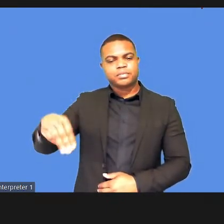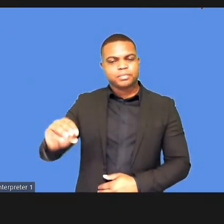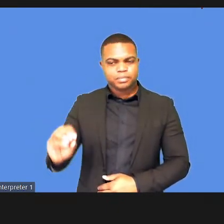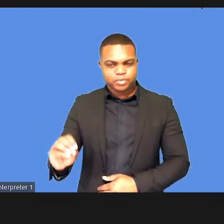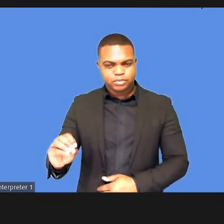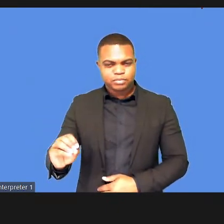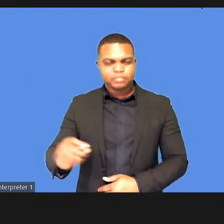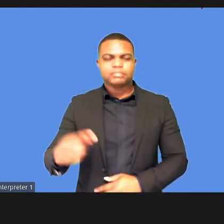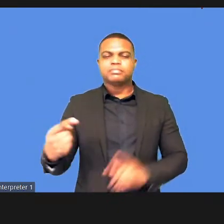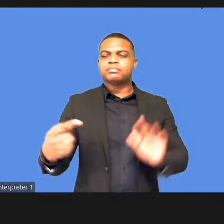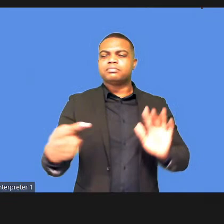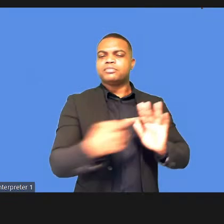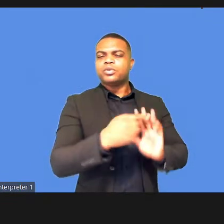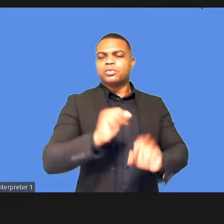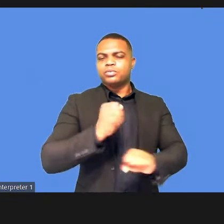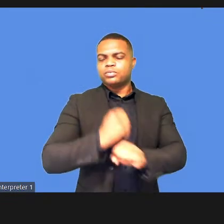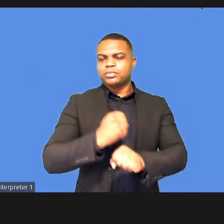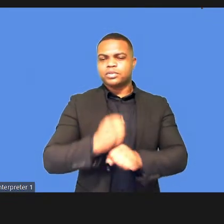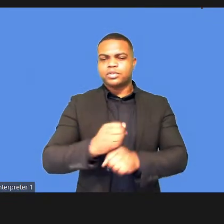On